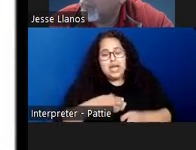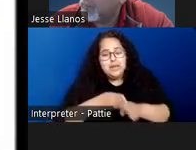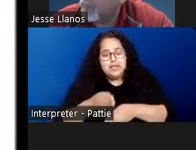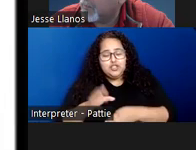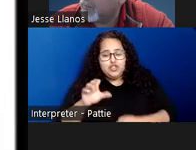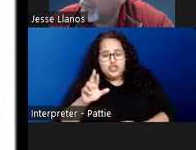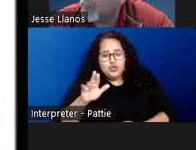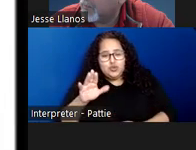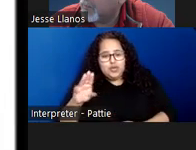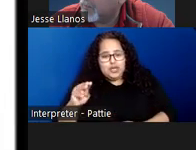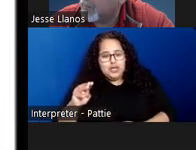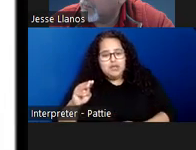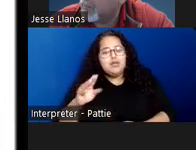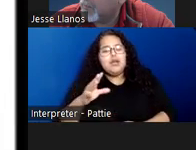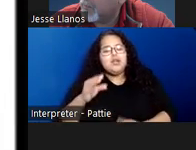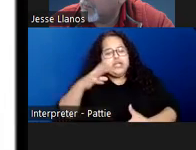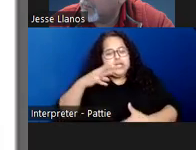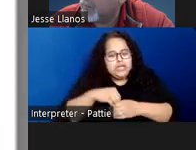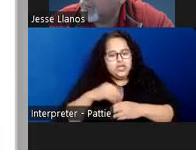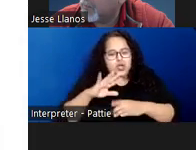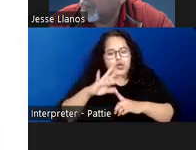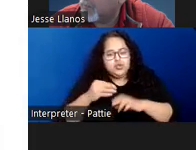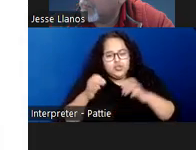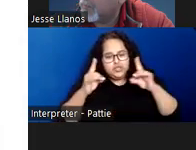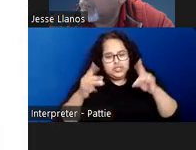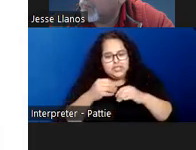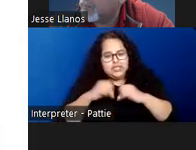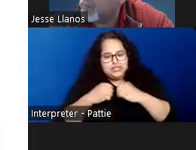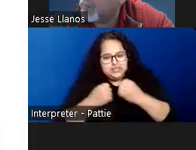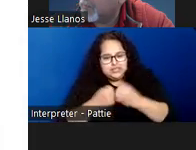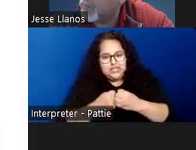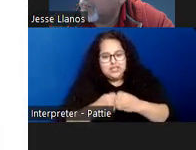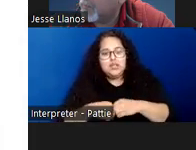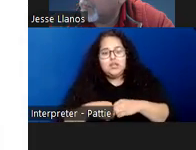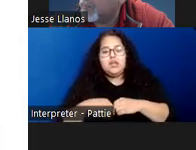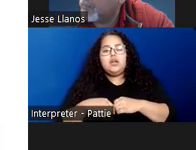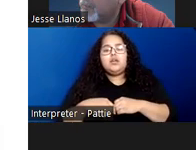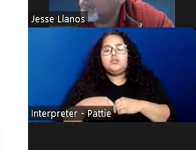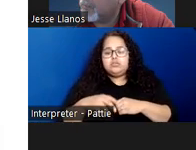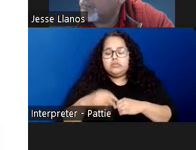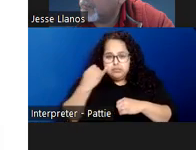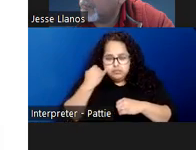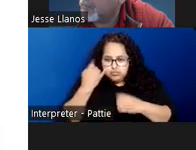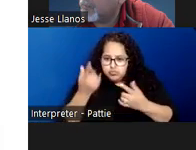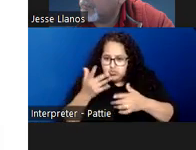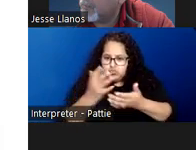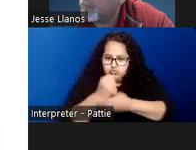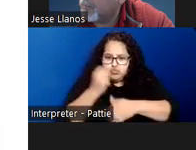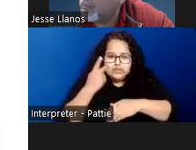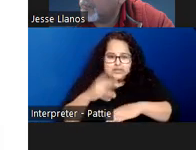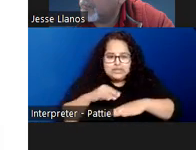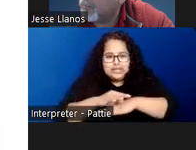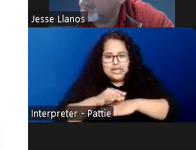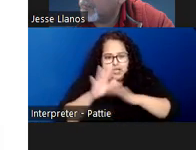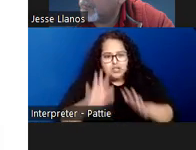Culture, Education, and Society pathway. With me, you have a team of counselors, instructors, and staff ready to help you. They